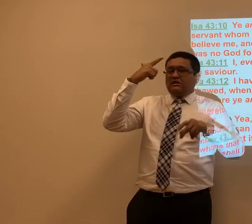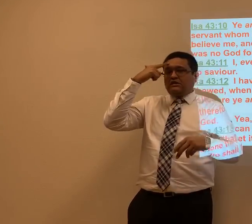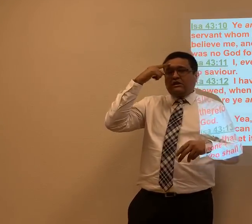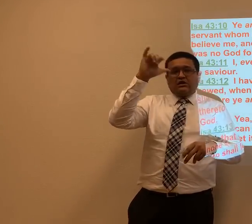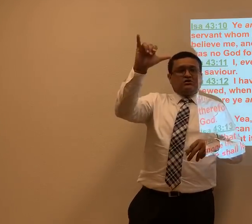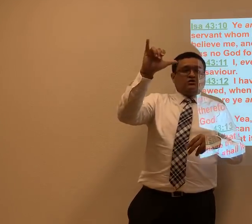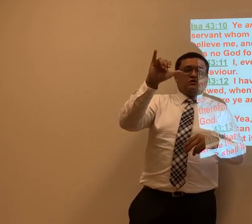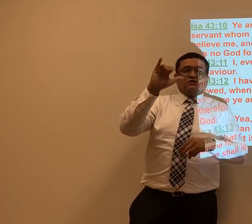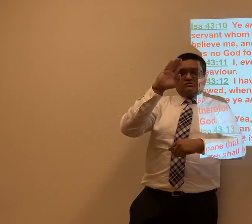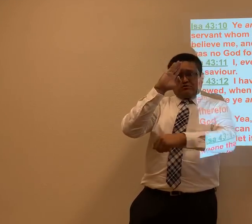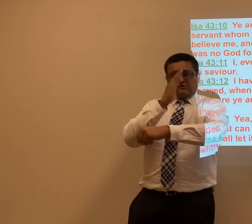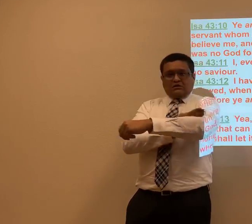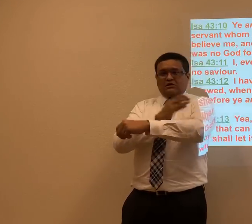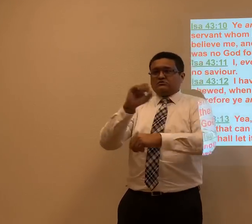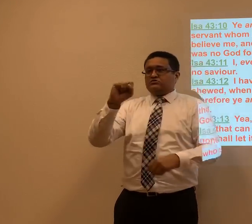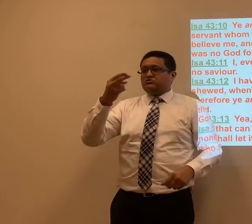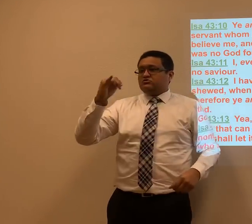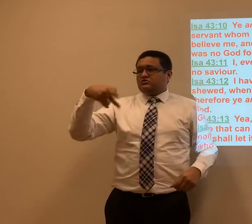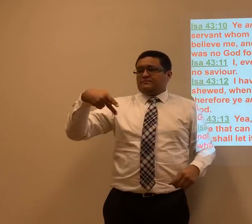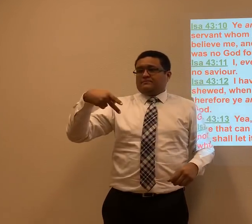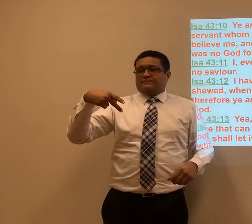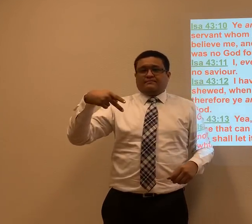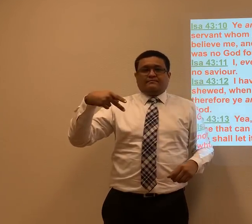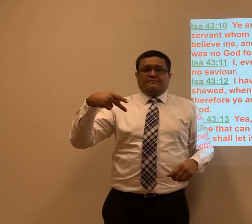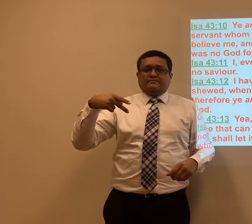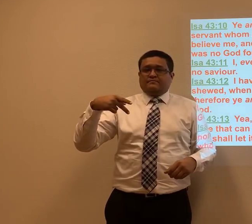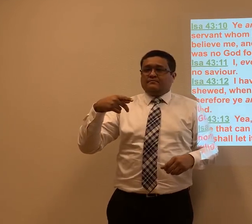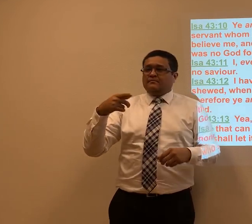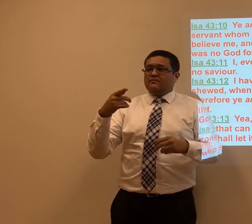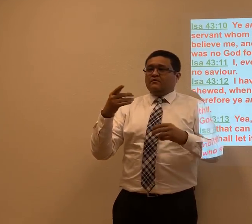The Trinitarians believe that the titles are forever.